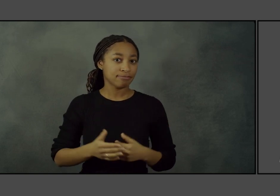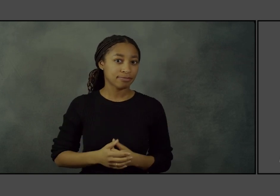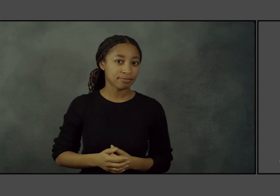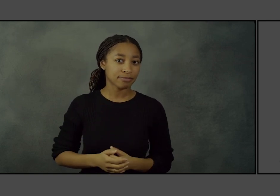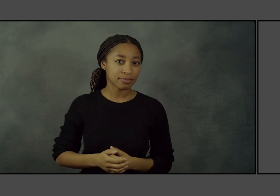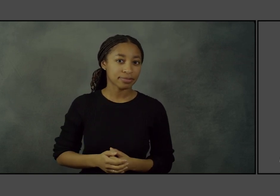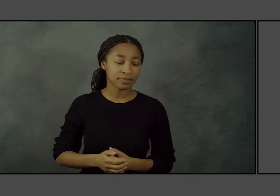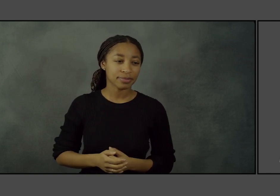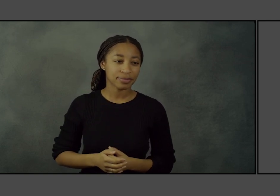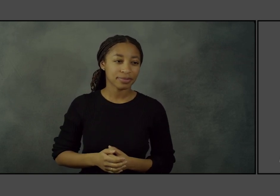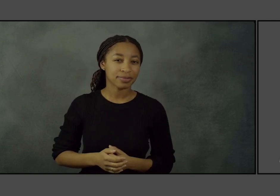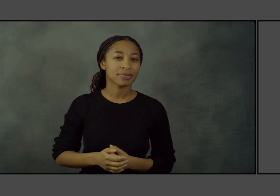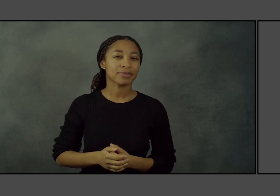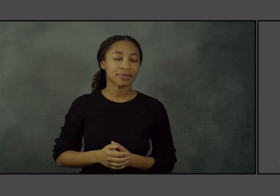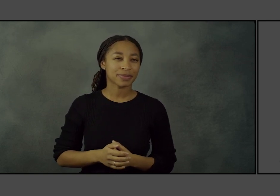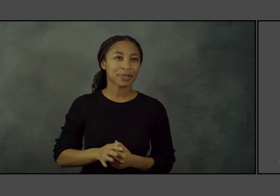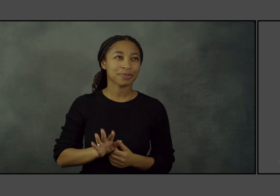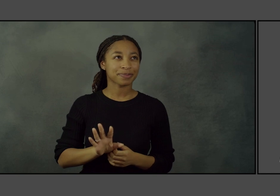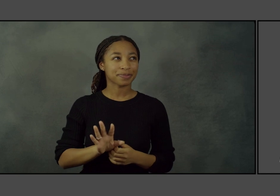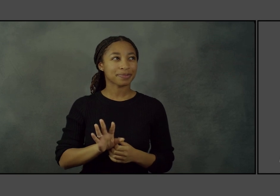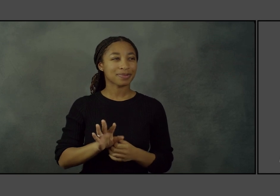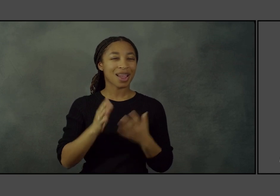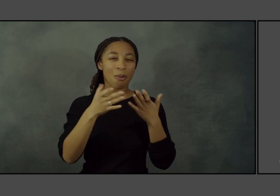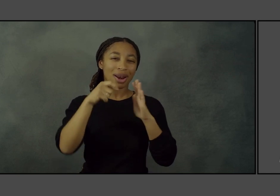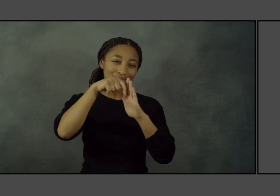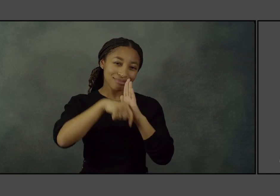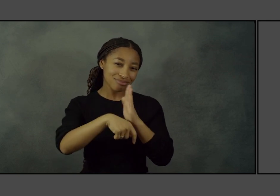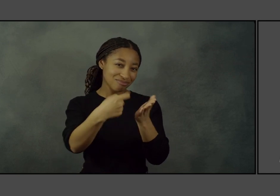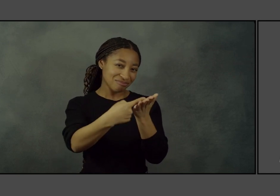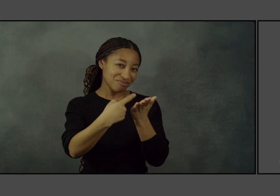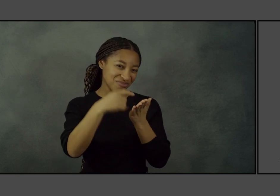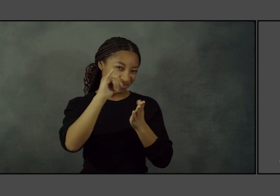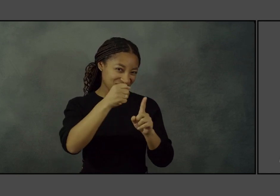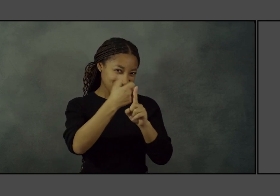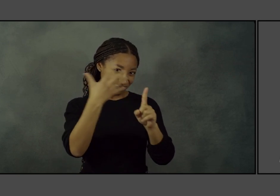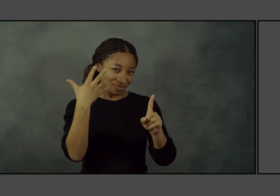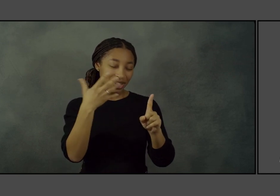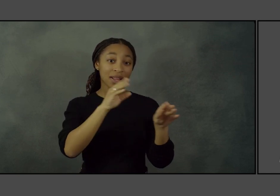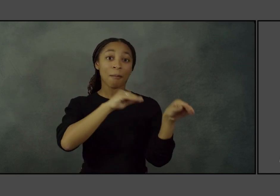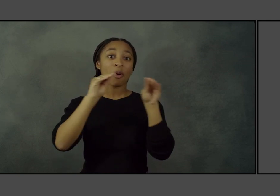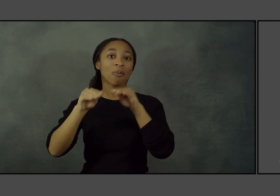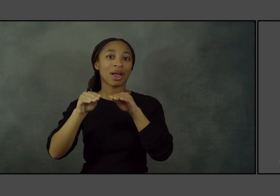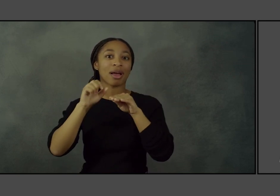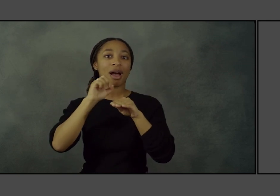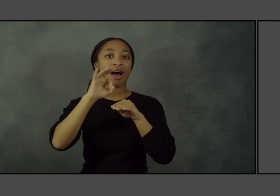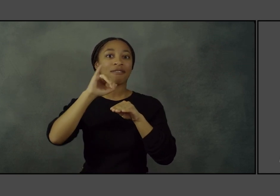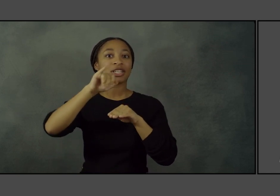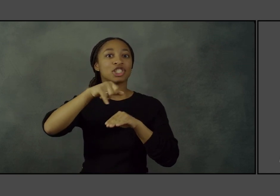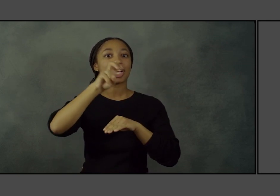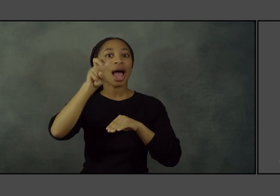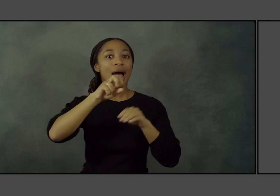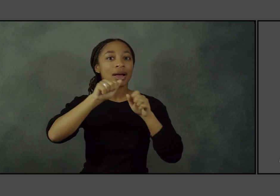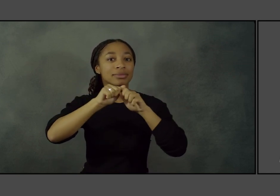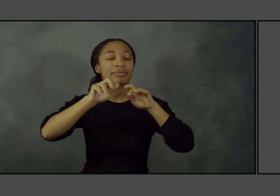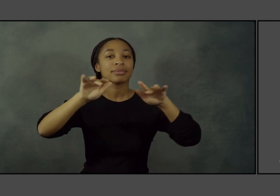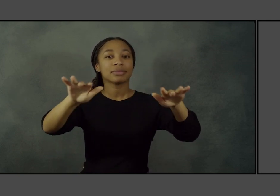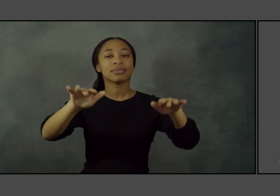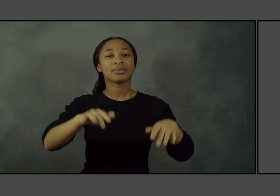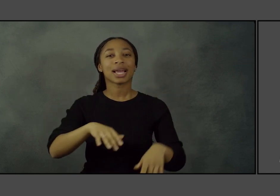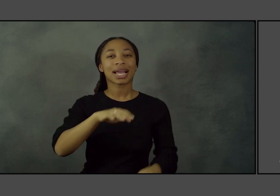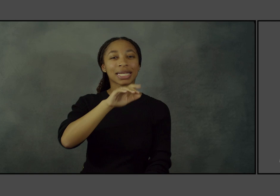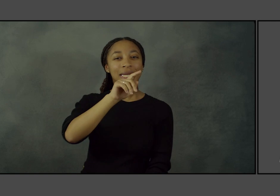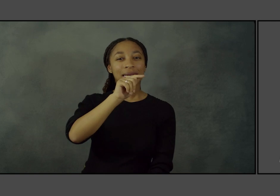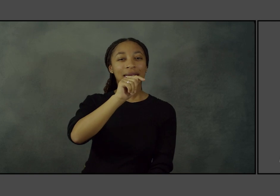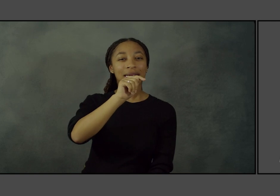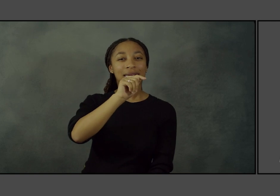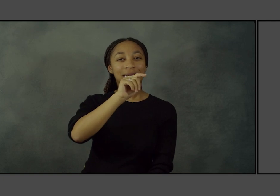let's talk about that some, about the movement of jazz around the world. And Terri Lyne, if you could talk some